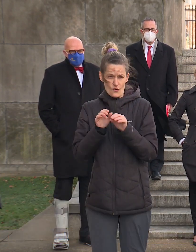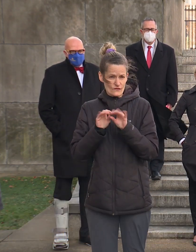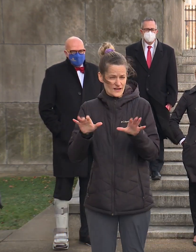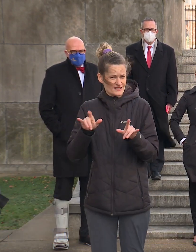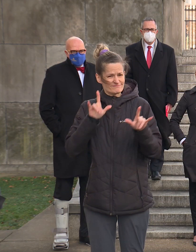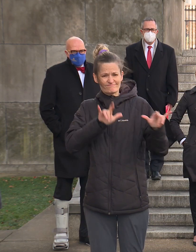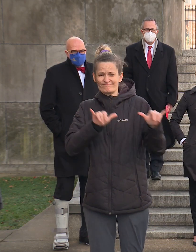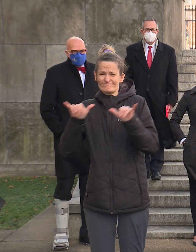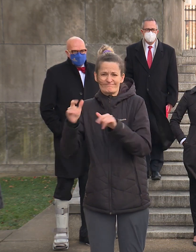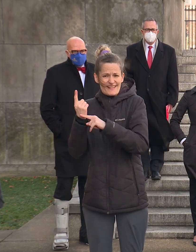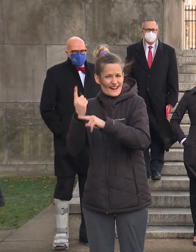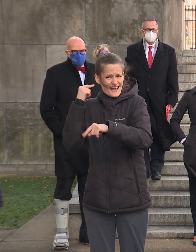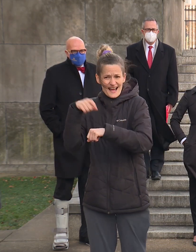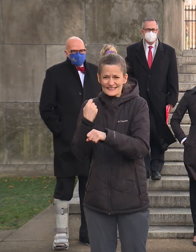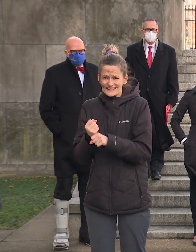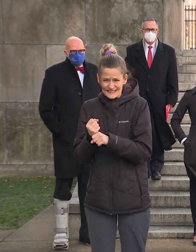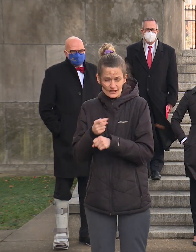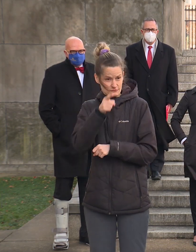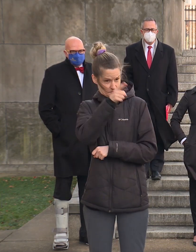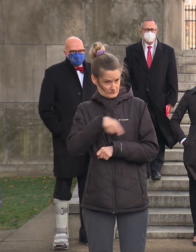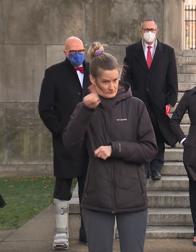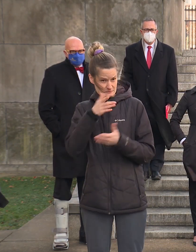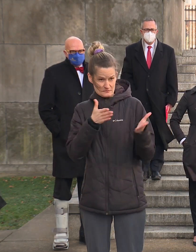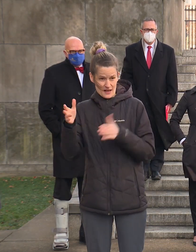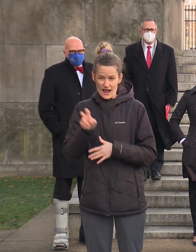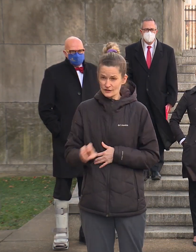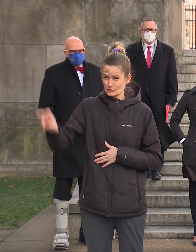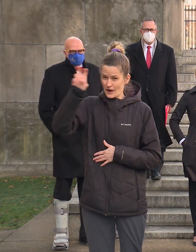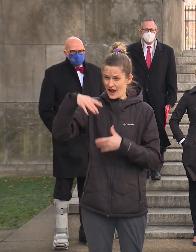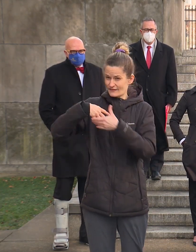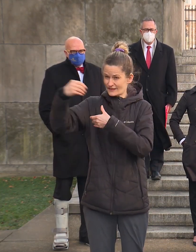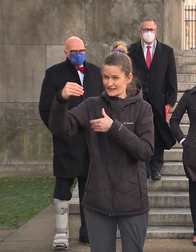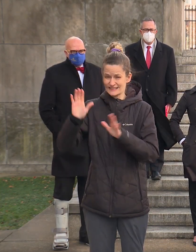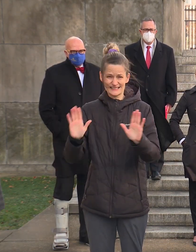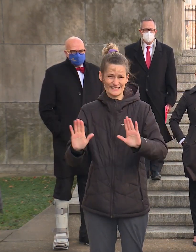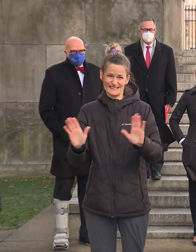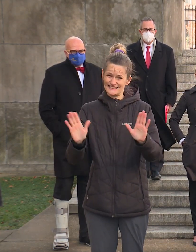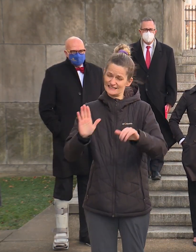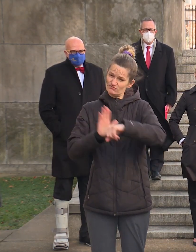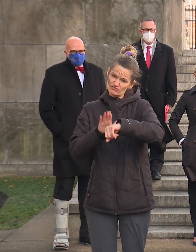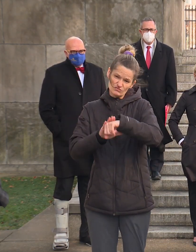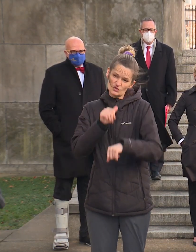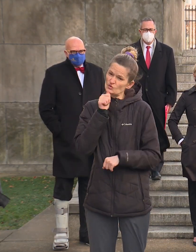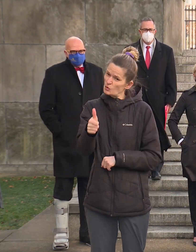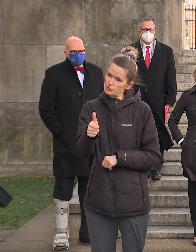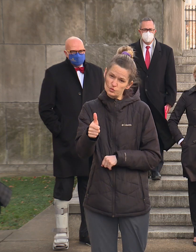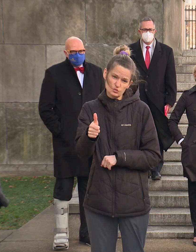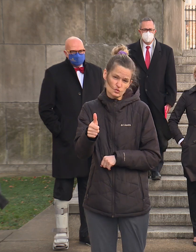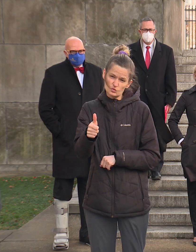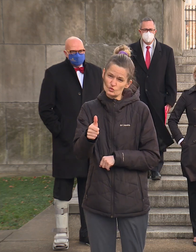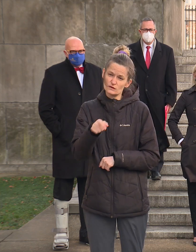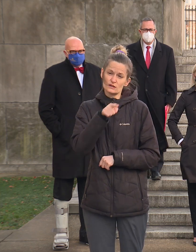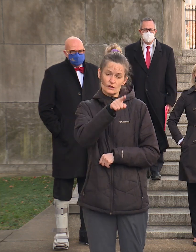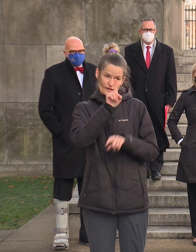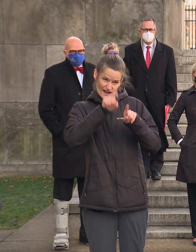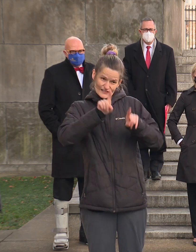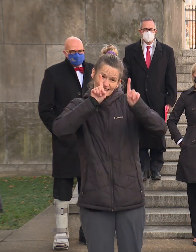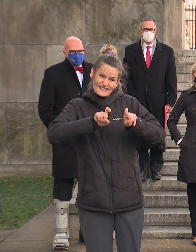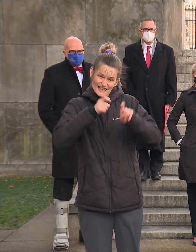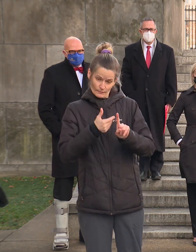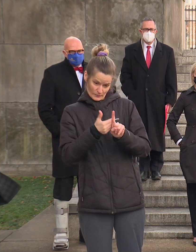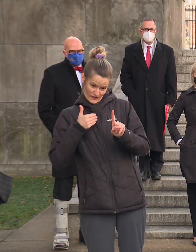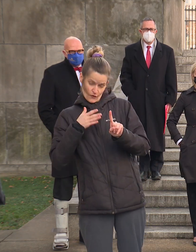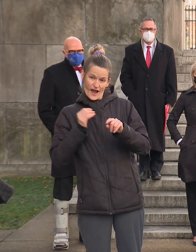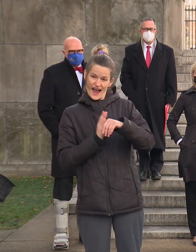traveling, which you probably shouldn't, make sure you get tested before and after your holiday gatherings